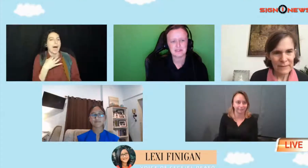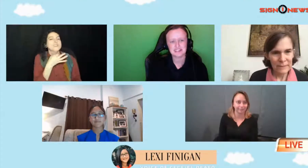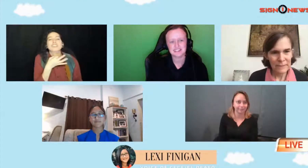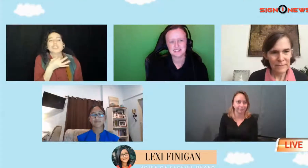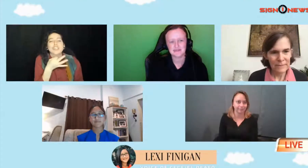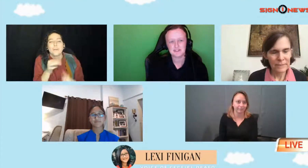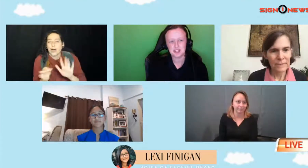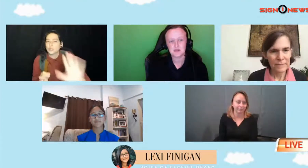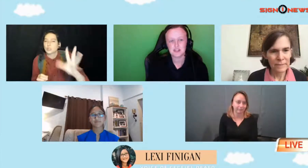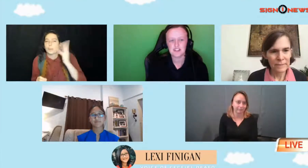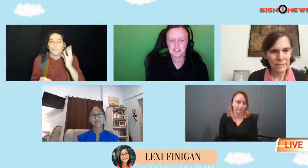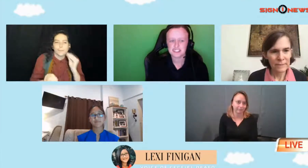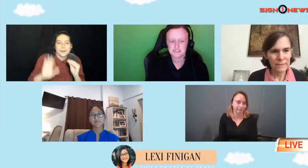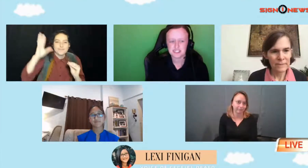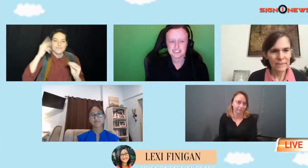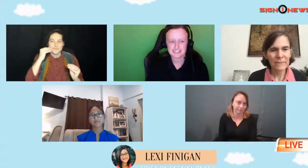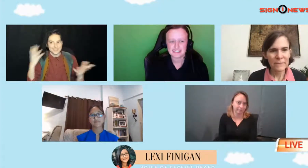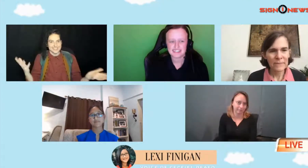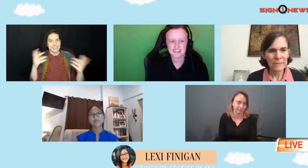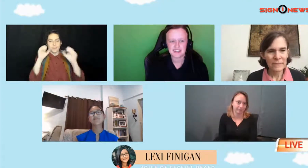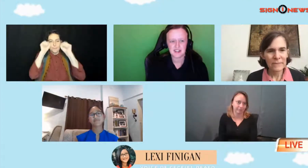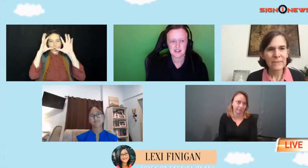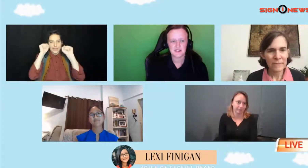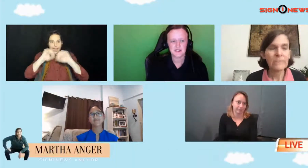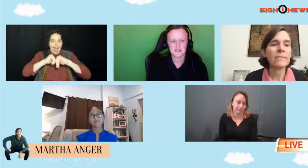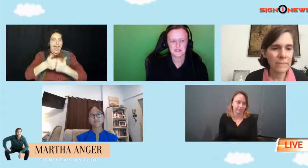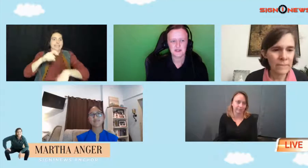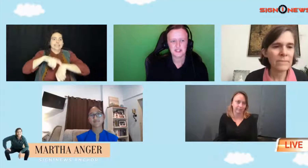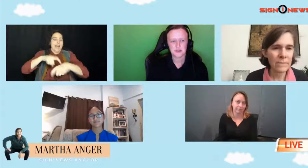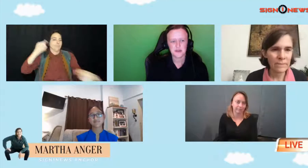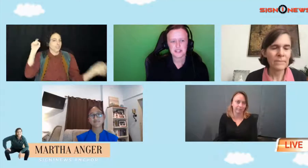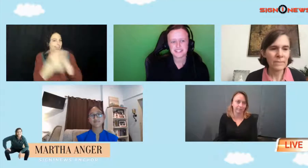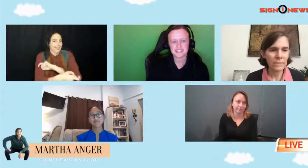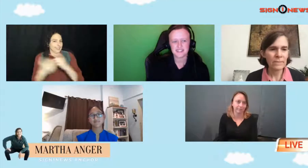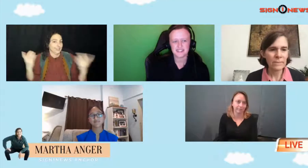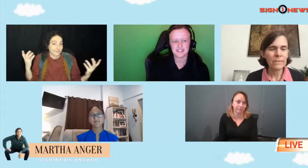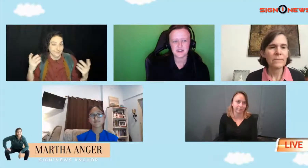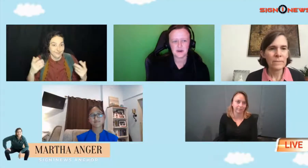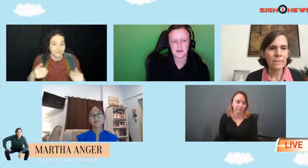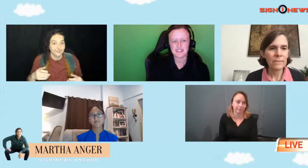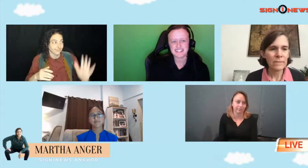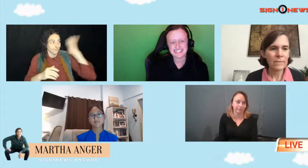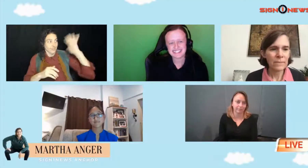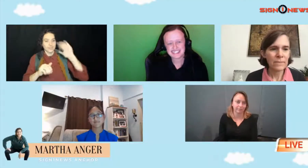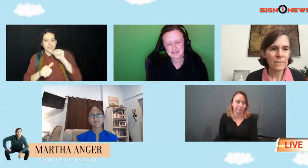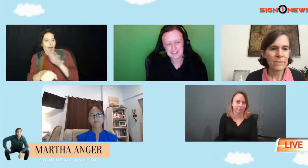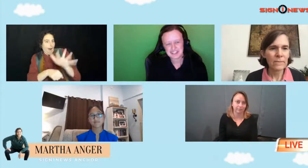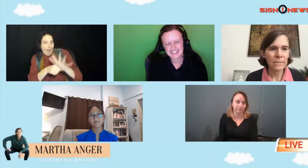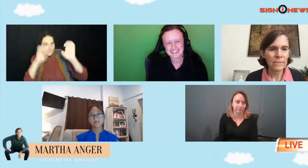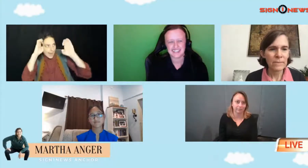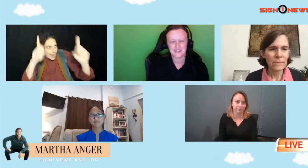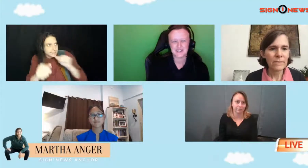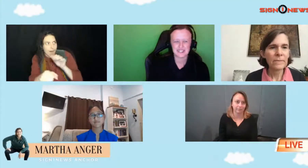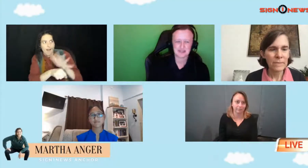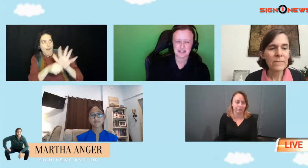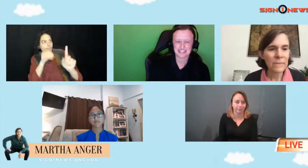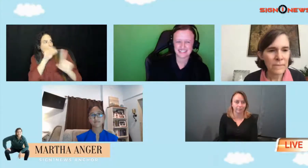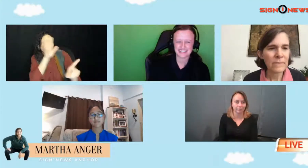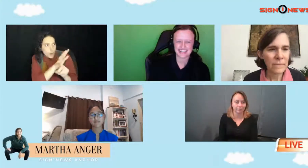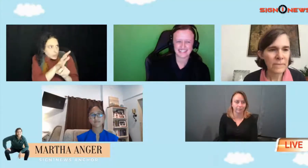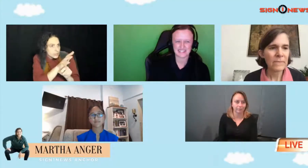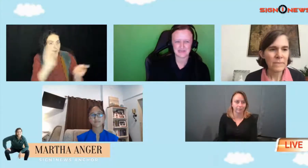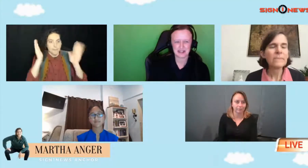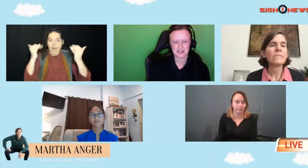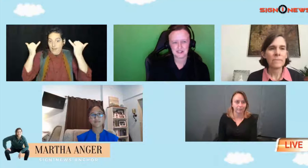Yes, because of generational differences. So that's why I wanted to know about Cece's experience and your